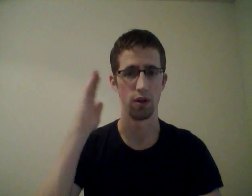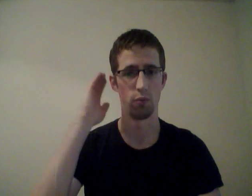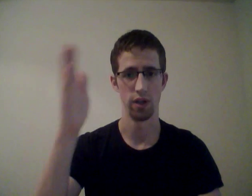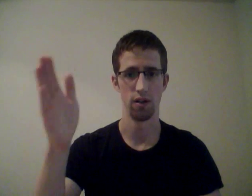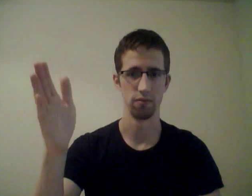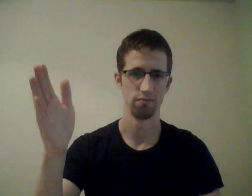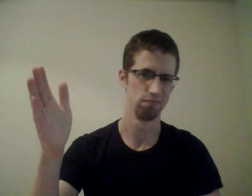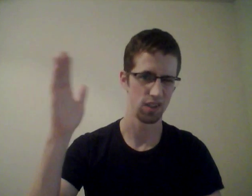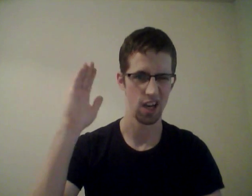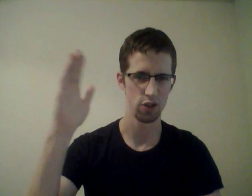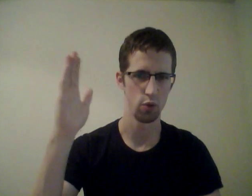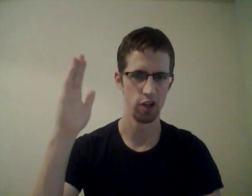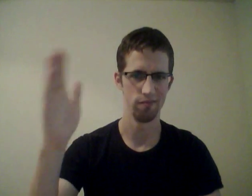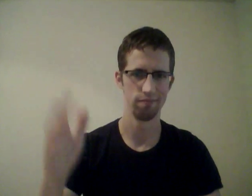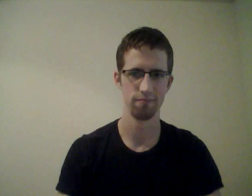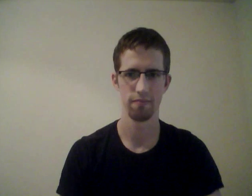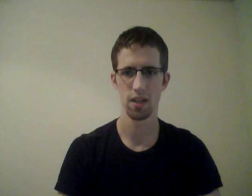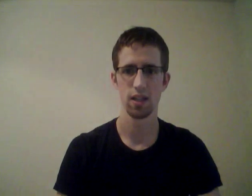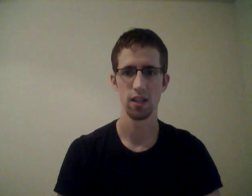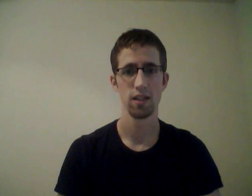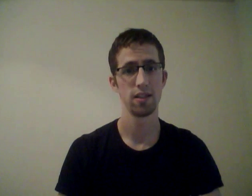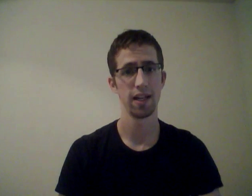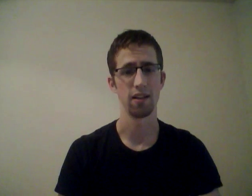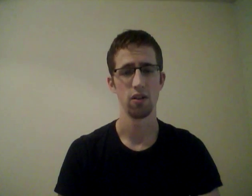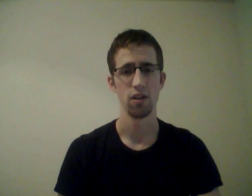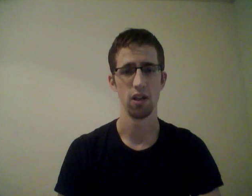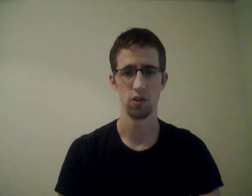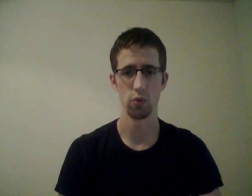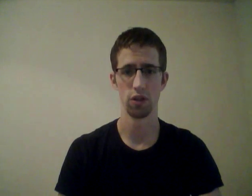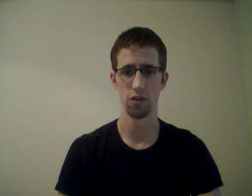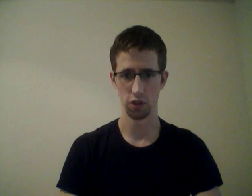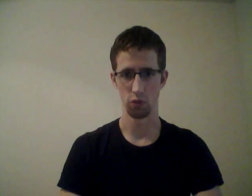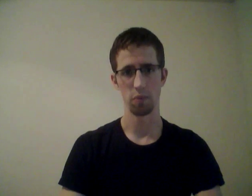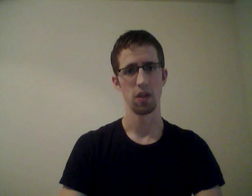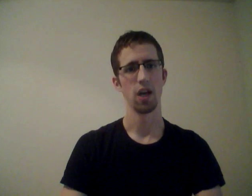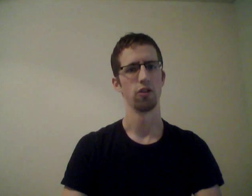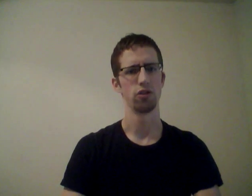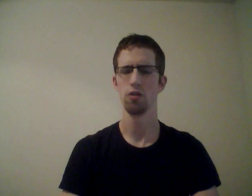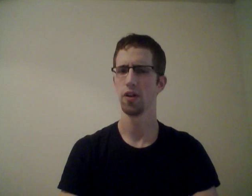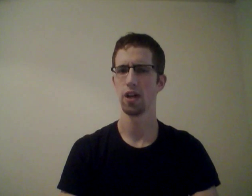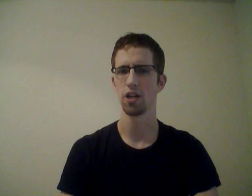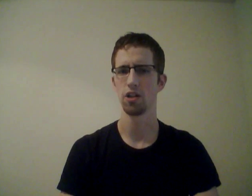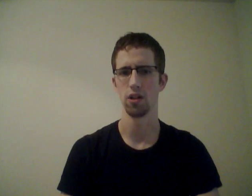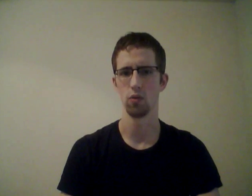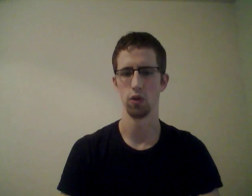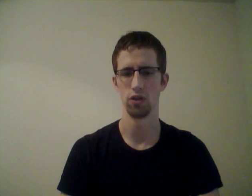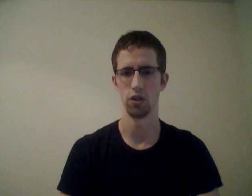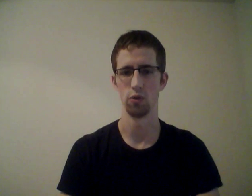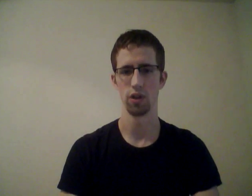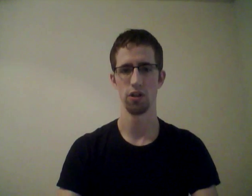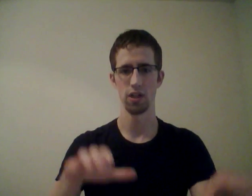word, will / would. Second is the word do. And there's two variations on the word do. There